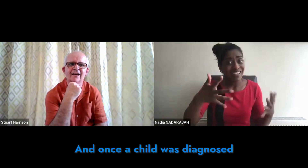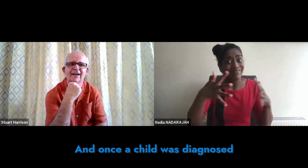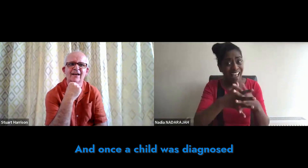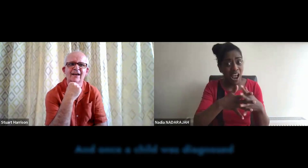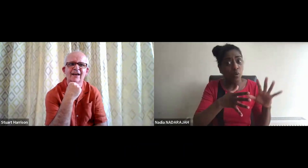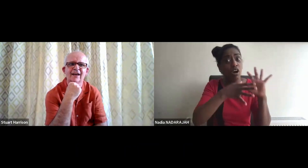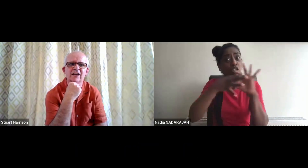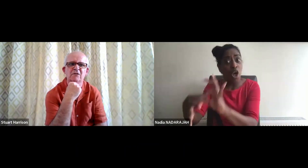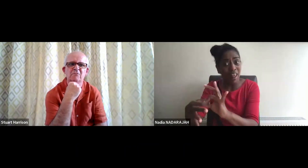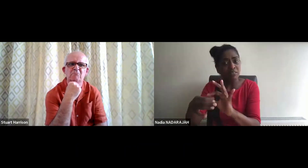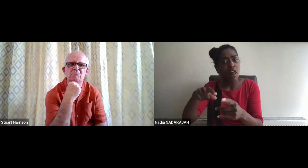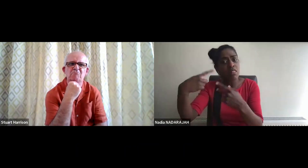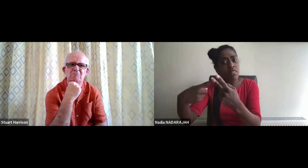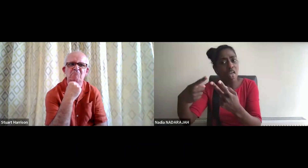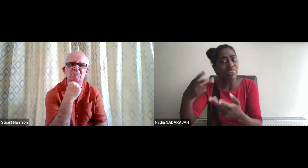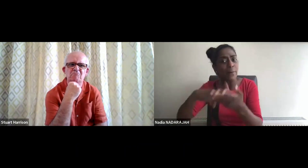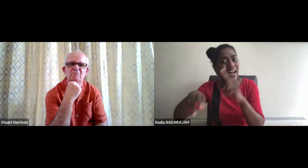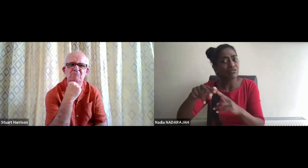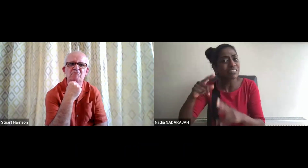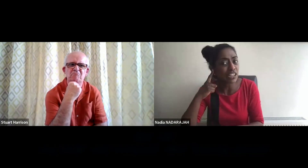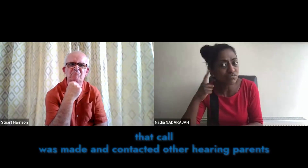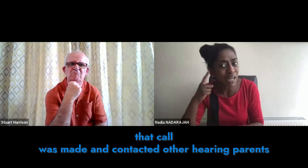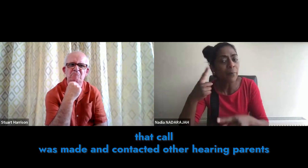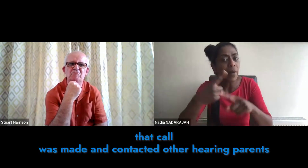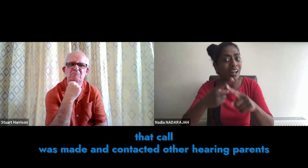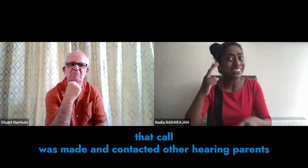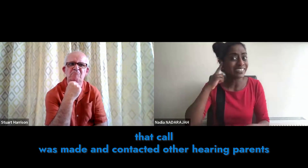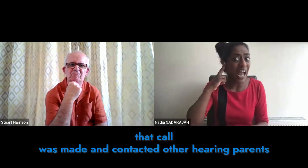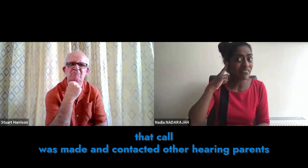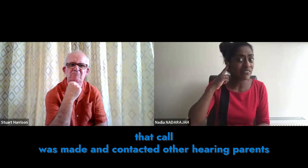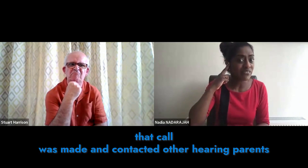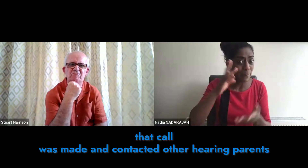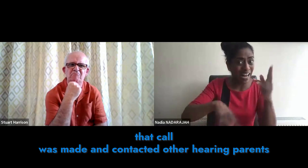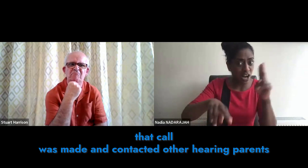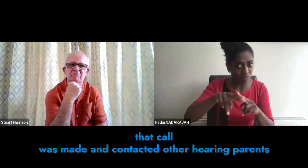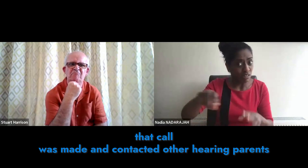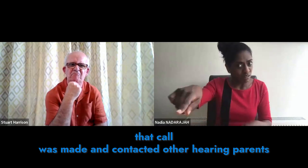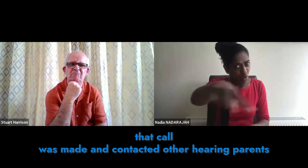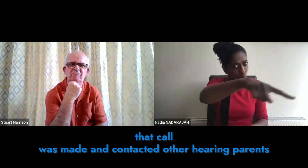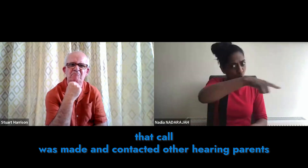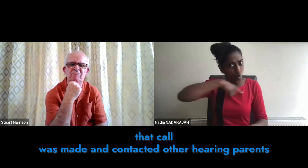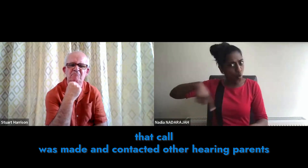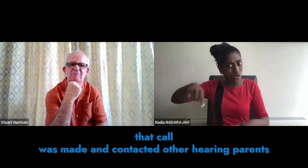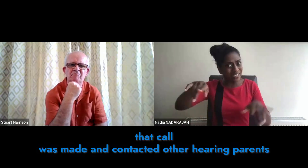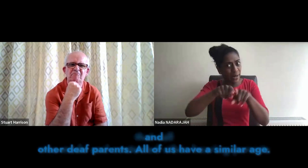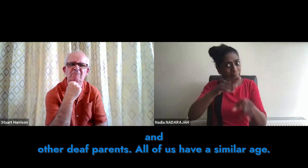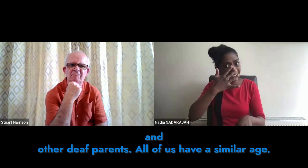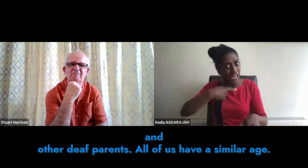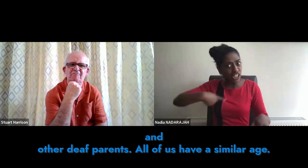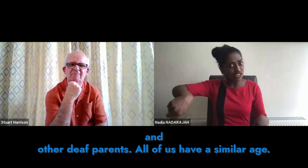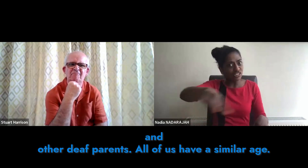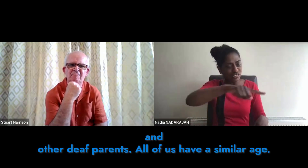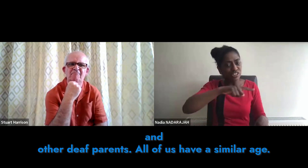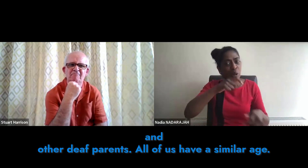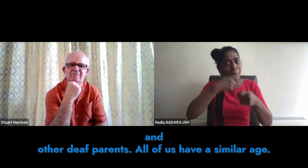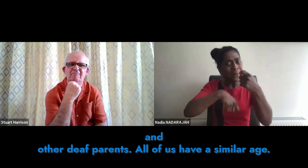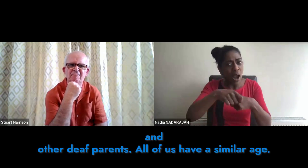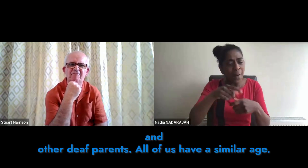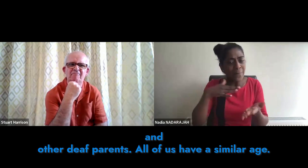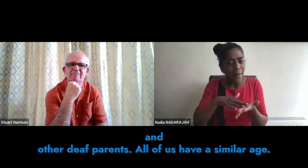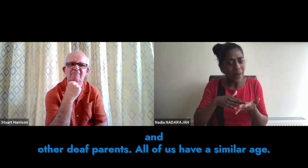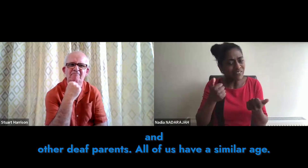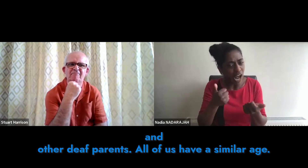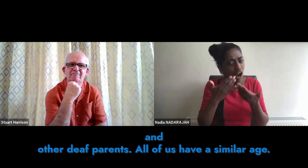was diagnosed as deaf, that call was made and contacted other hearing parents and other deaf